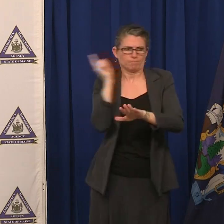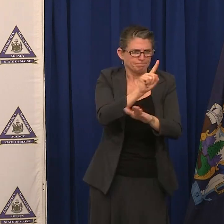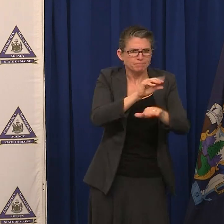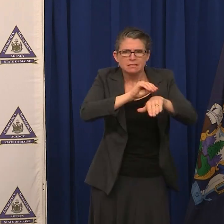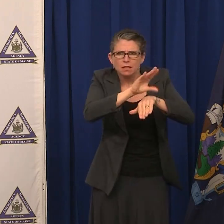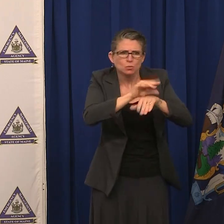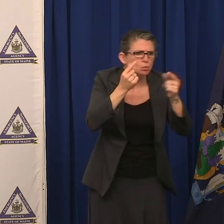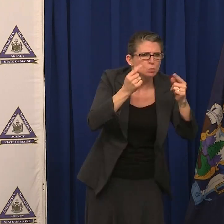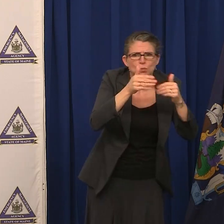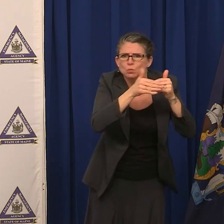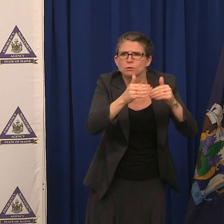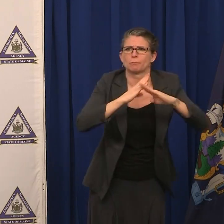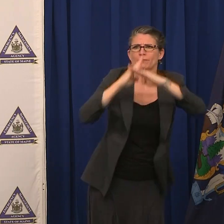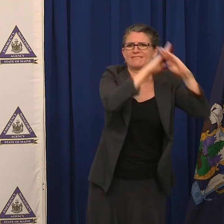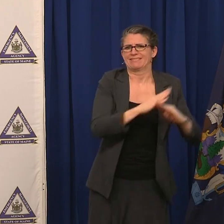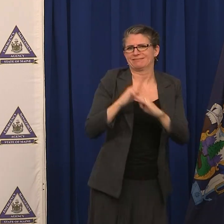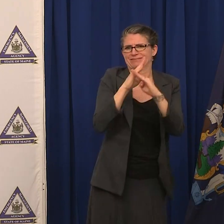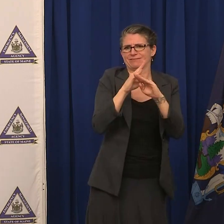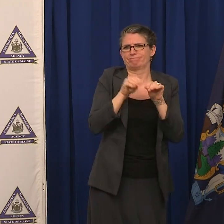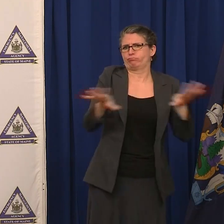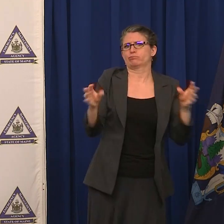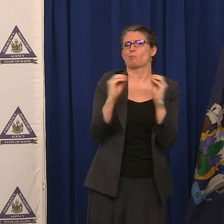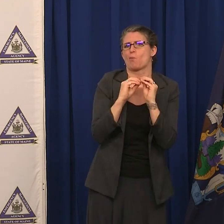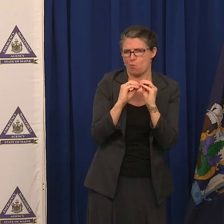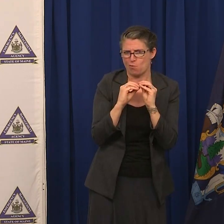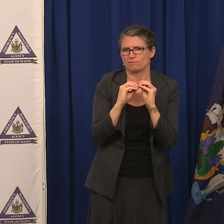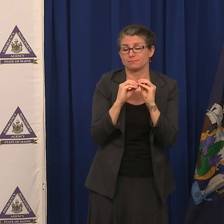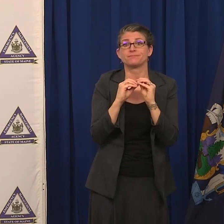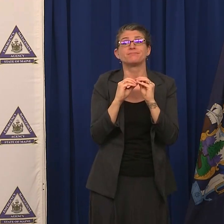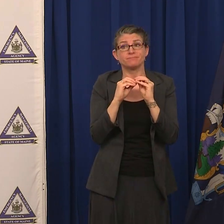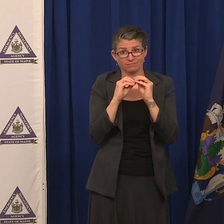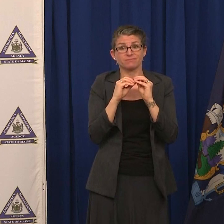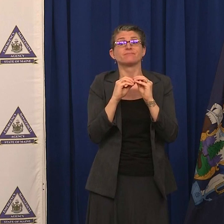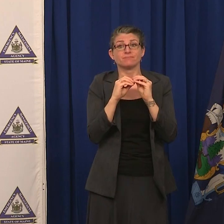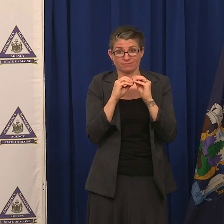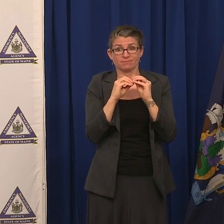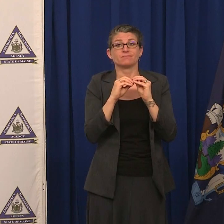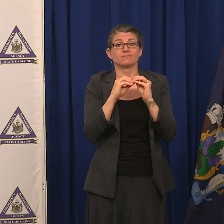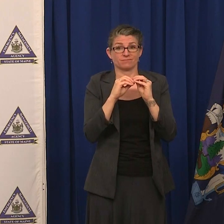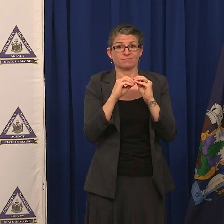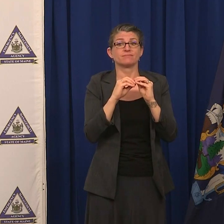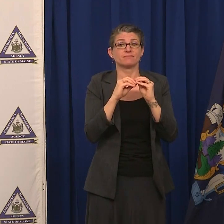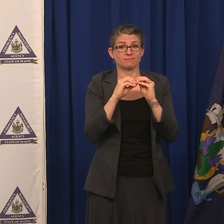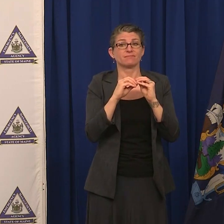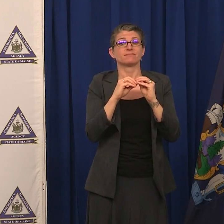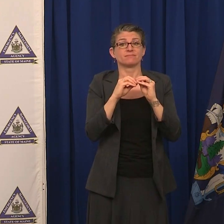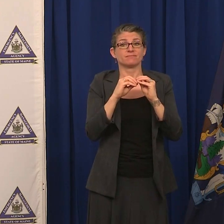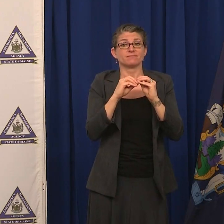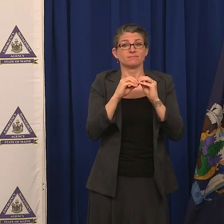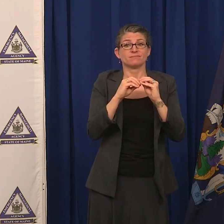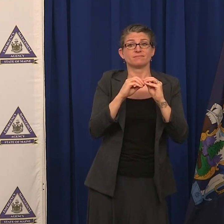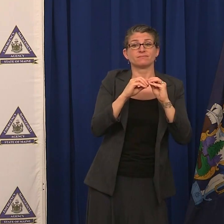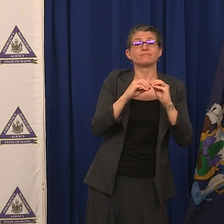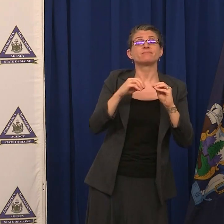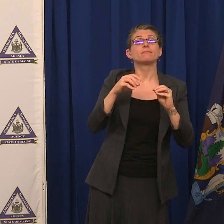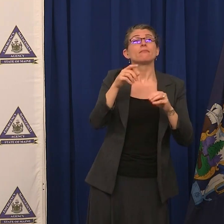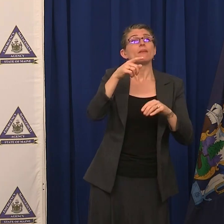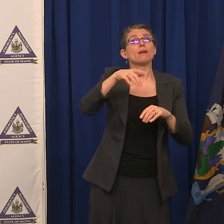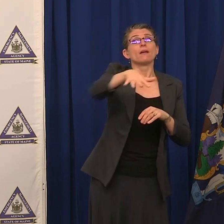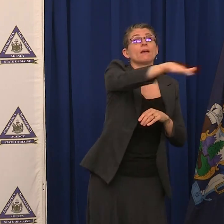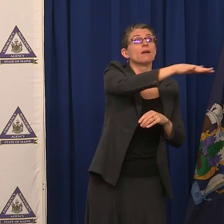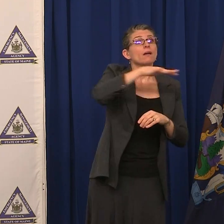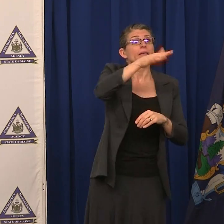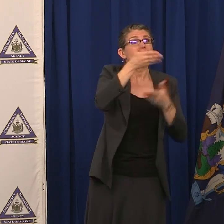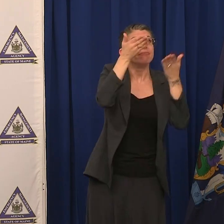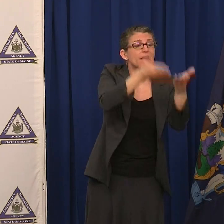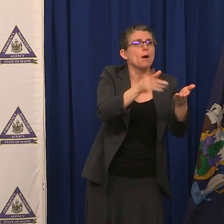the facility, the setting, to notify all of their respective stakeholders. This includes the members of